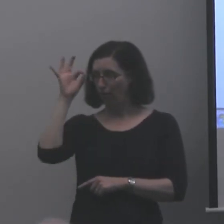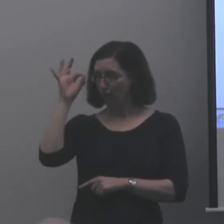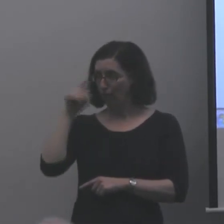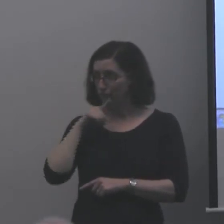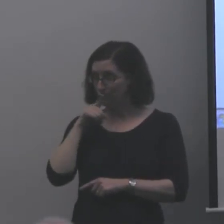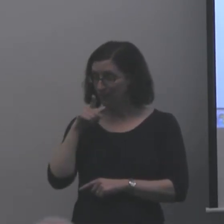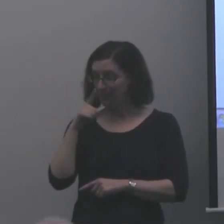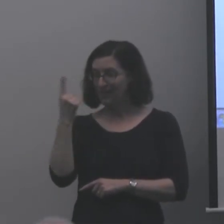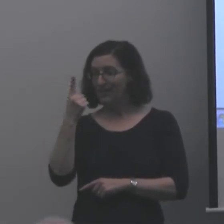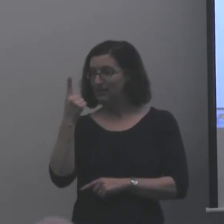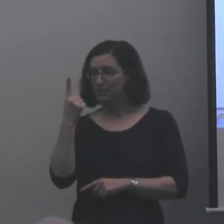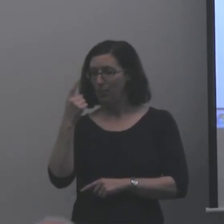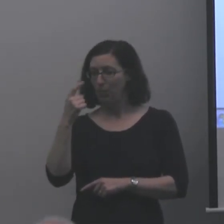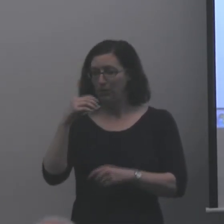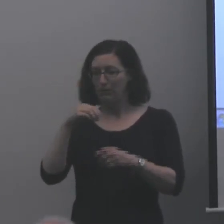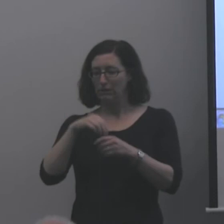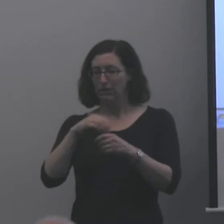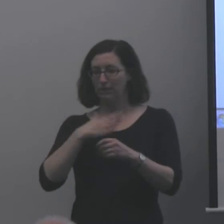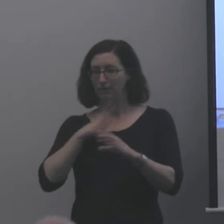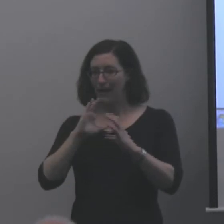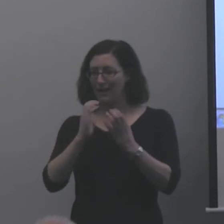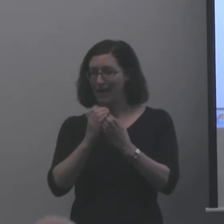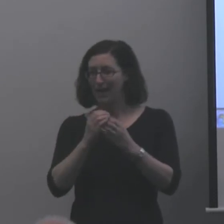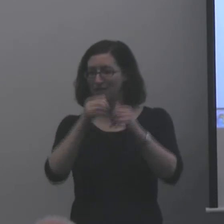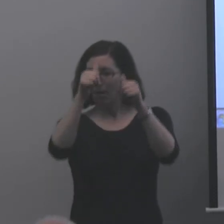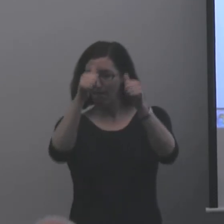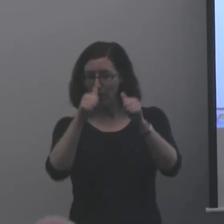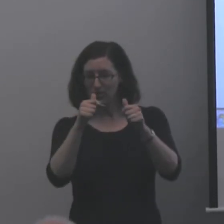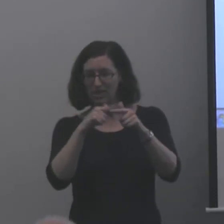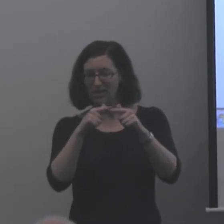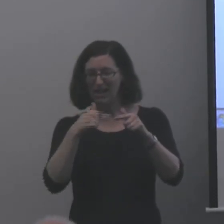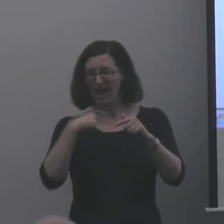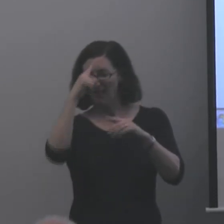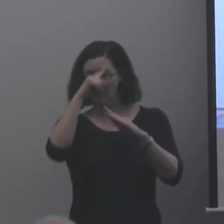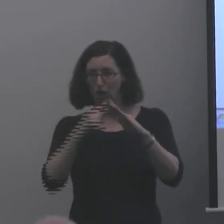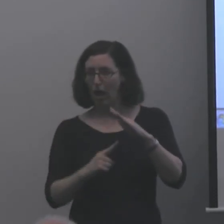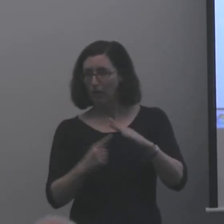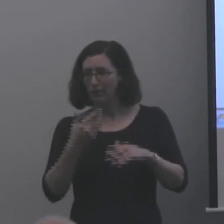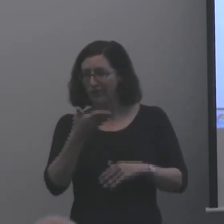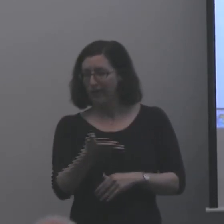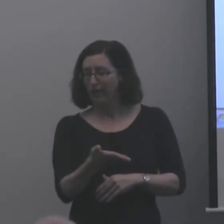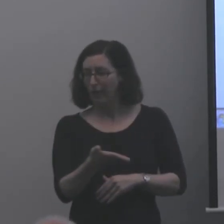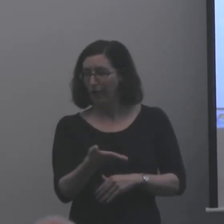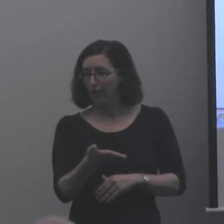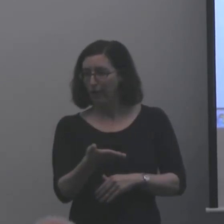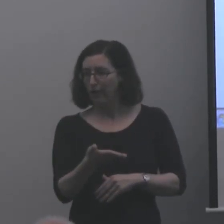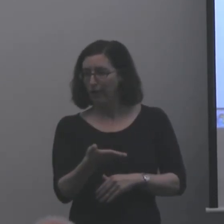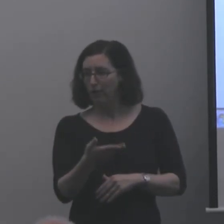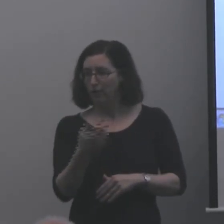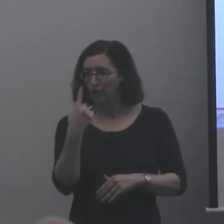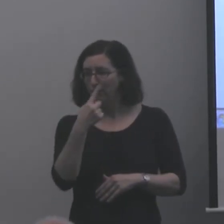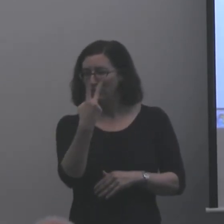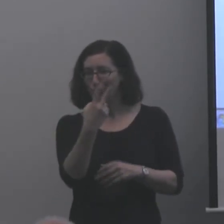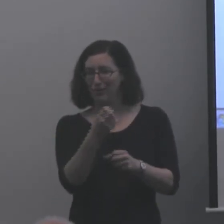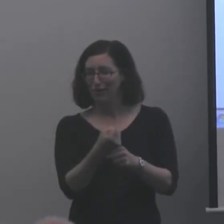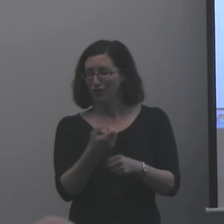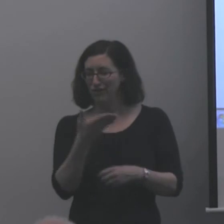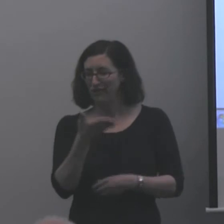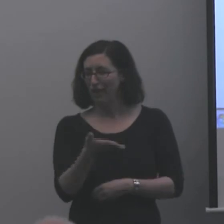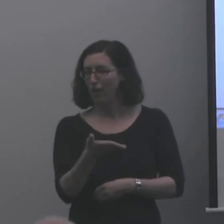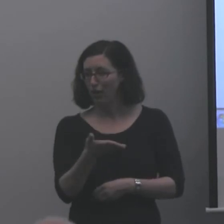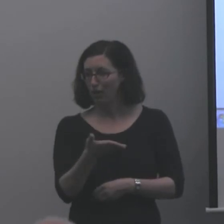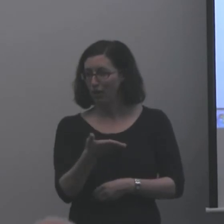in a class with posted it there, and then I guess I forgot that that it's been sitting there for just about 2 years